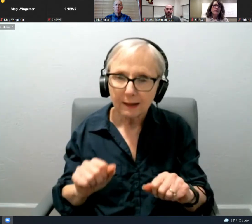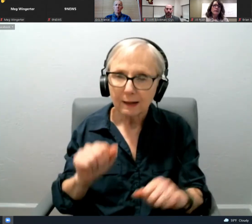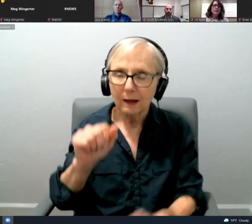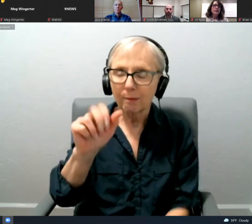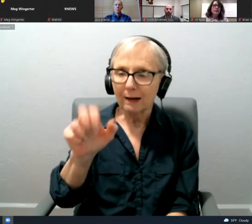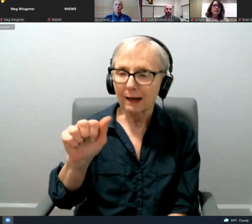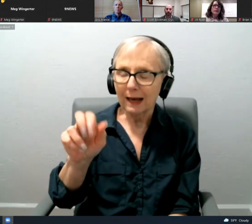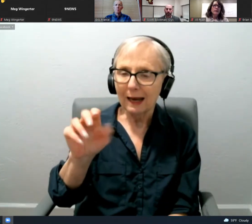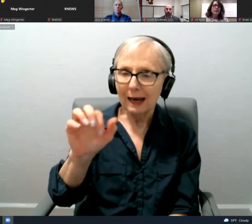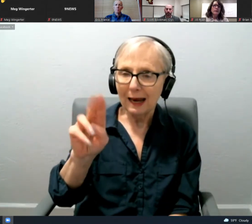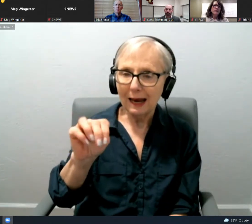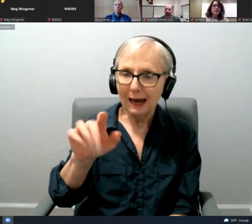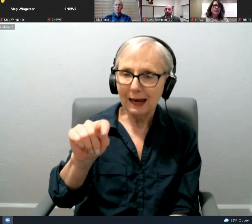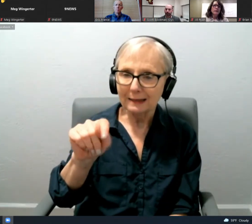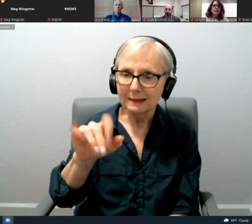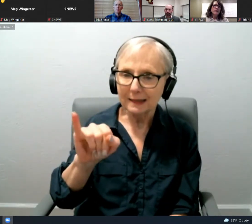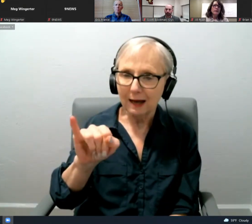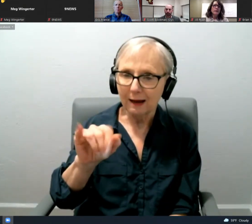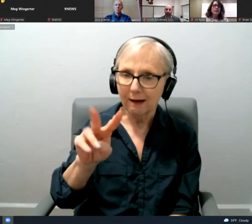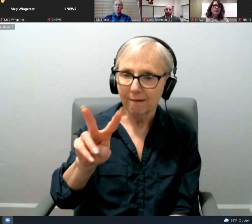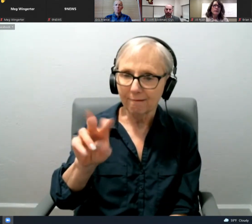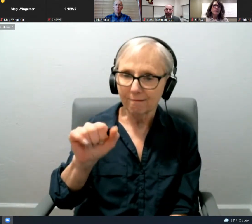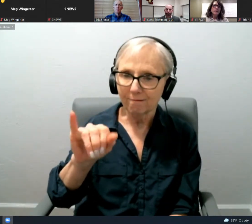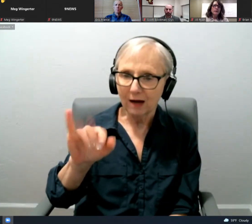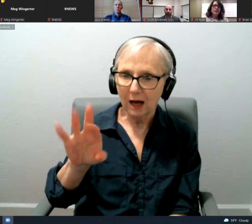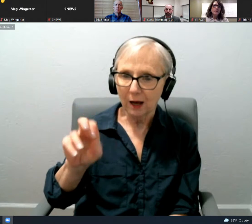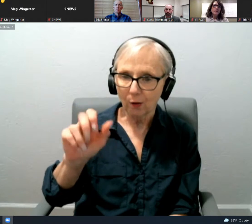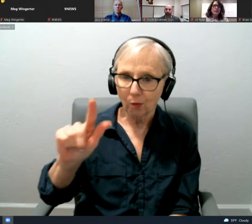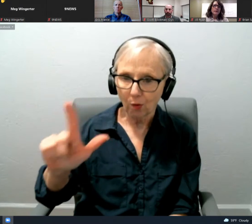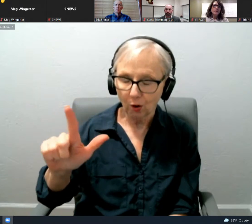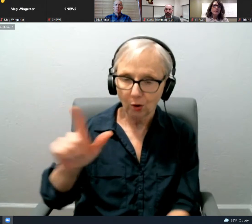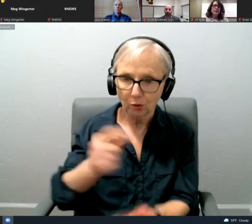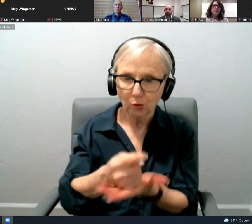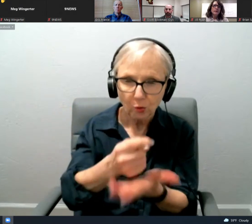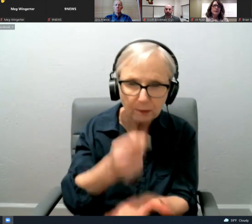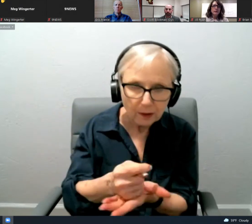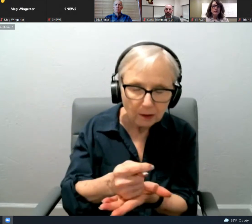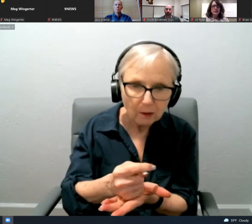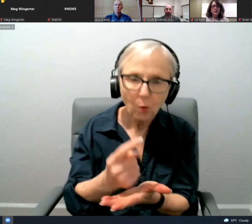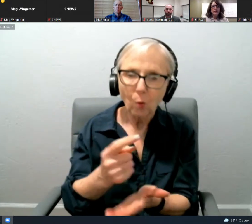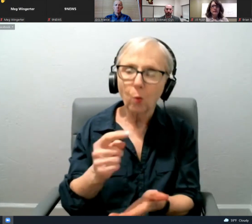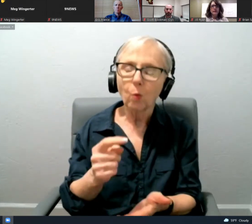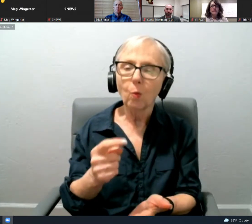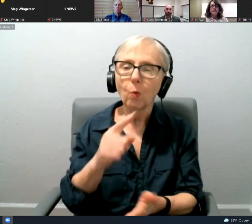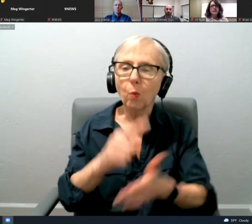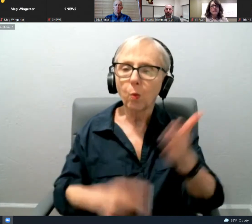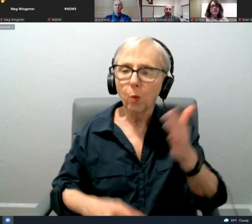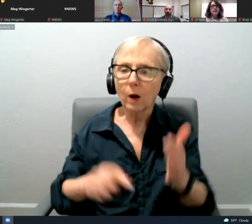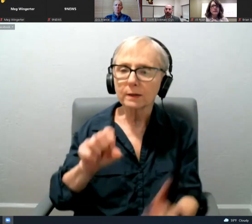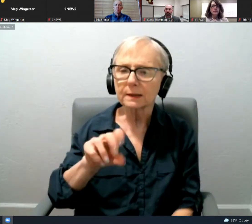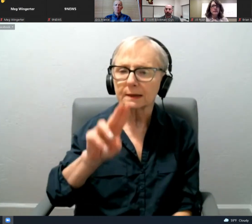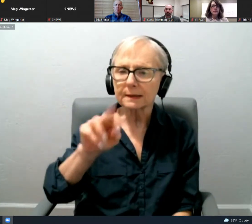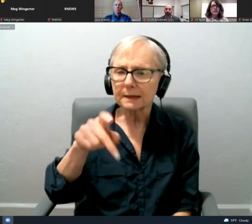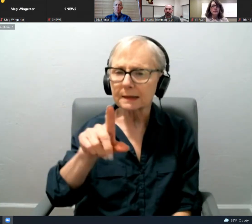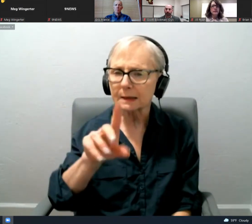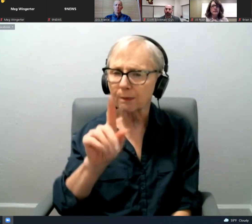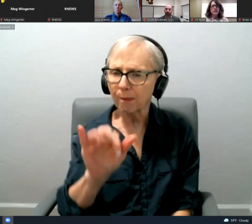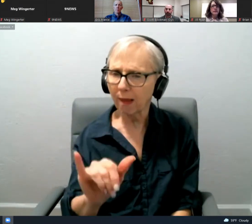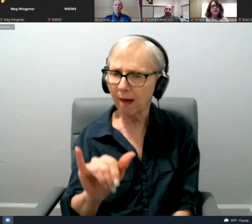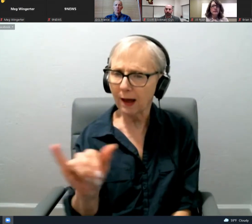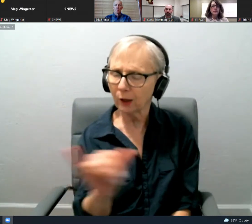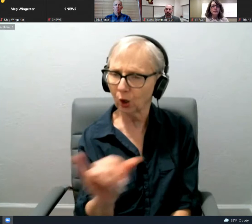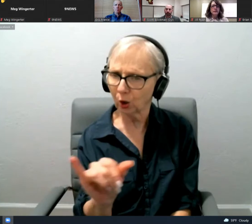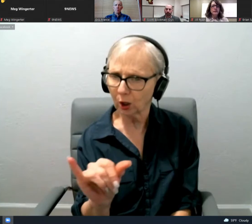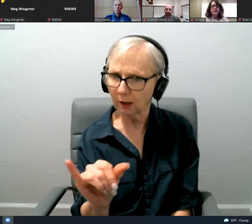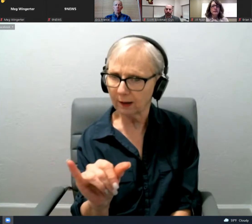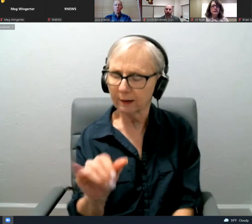antiviral treatments that Colorado has in stock. What does that supply look like? And can the average Coloradan expect to be able to go to